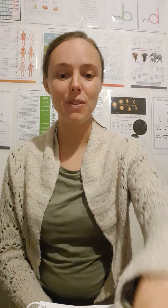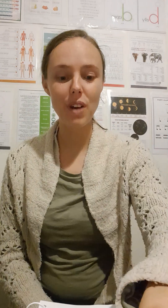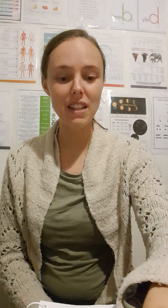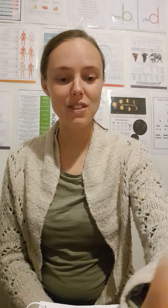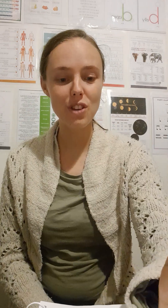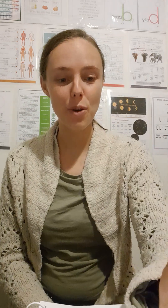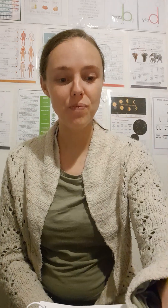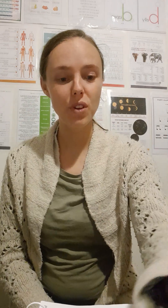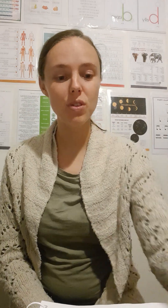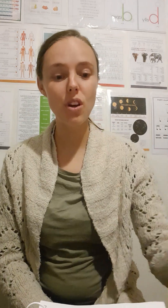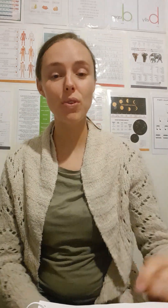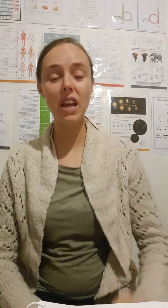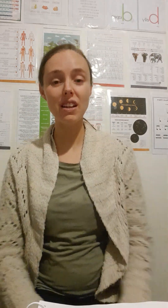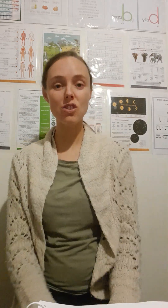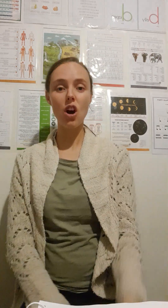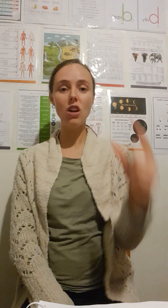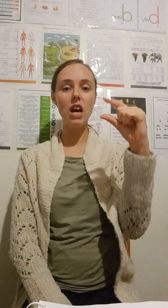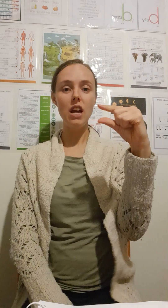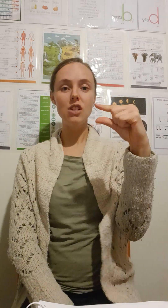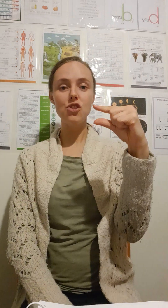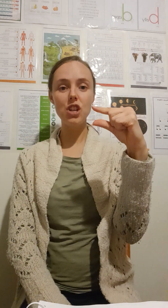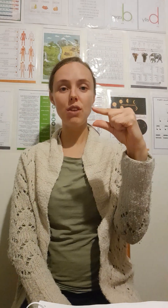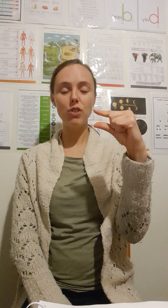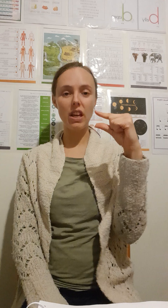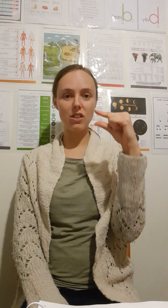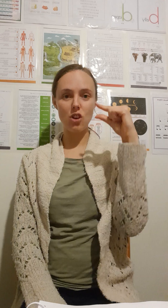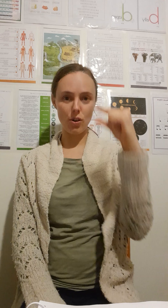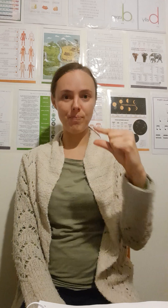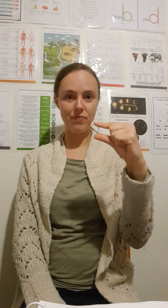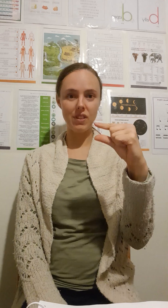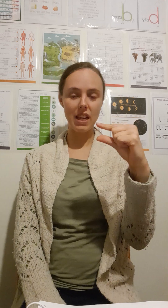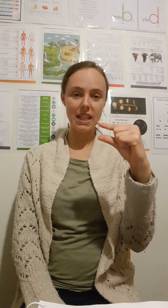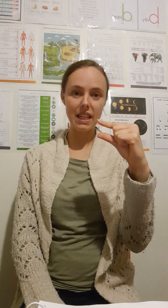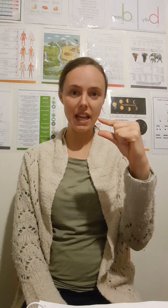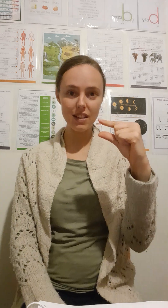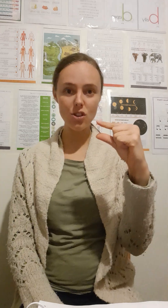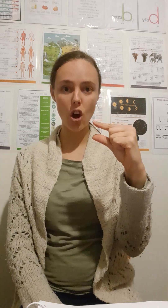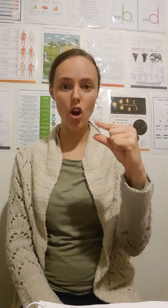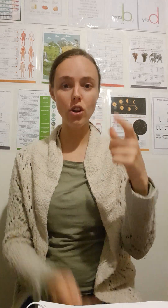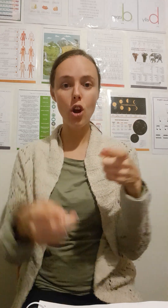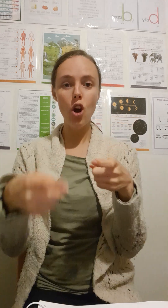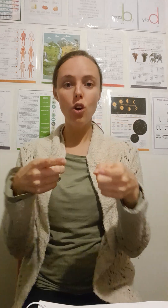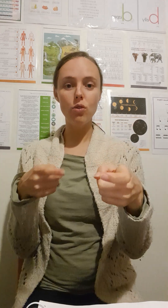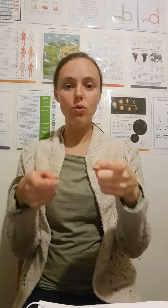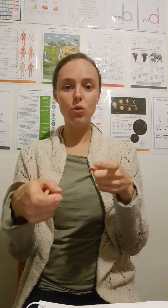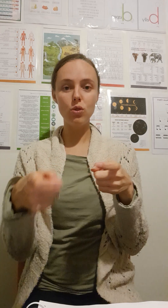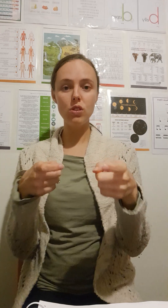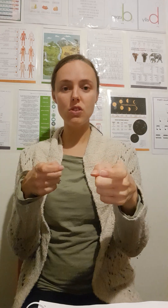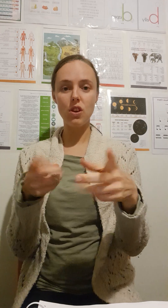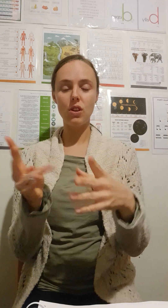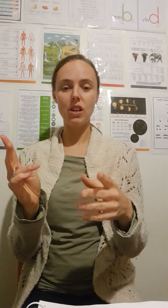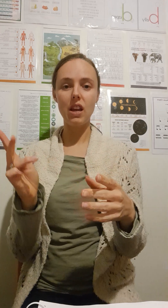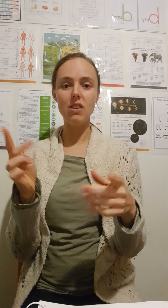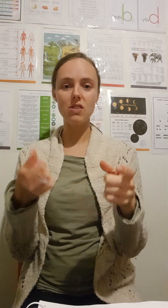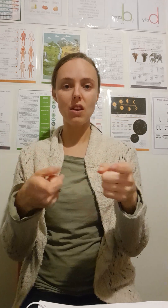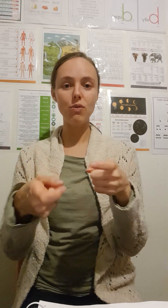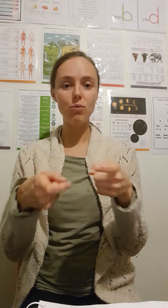Right, so we start with Genghis Khan. G for Genghis Khan. Genghis Khan rules, okay, the sign for